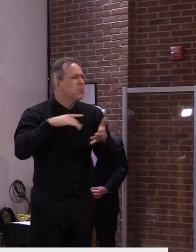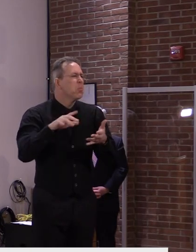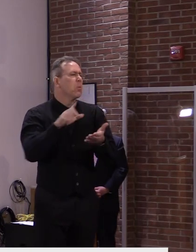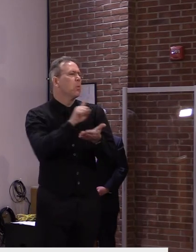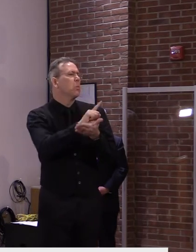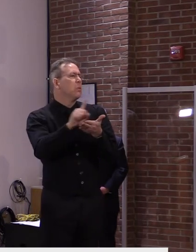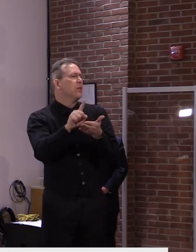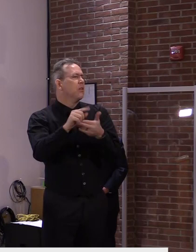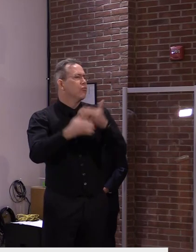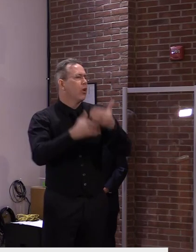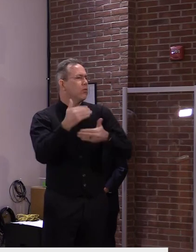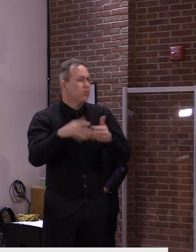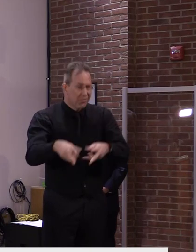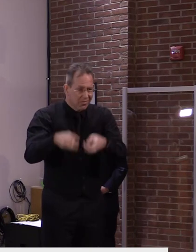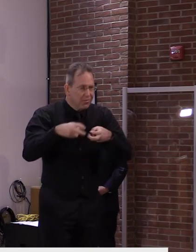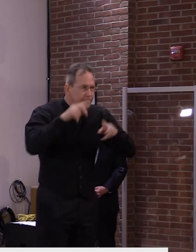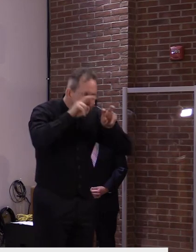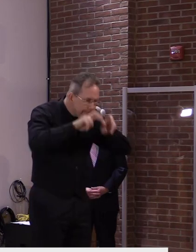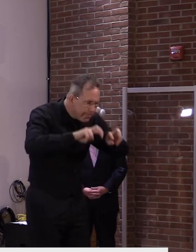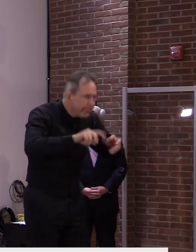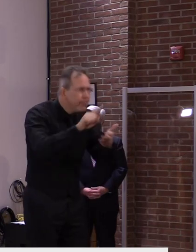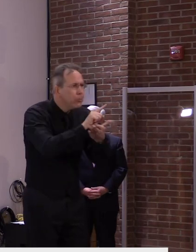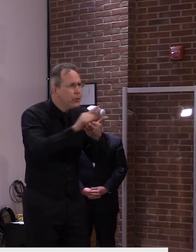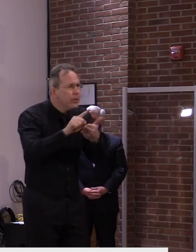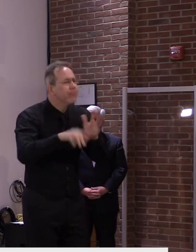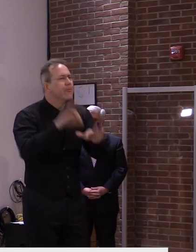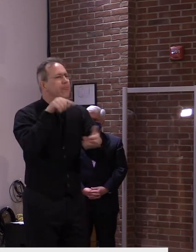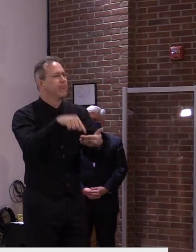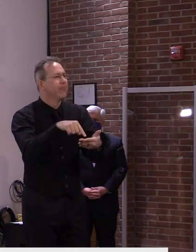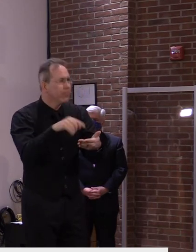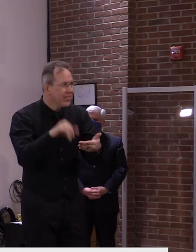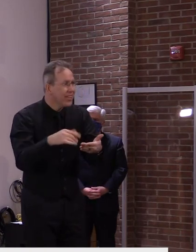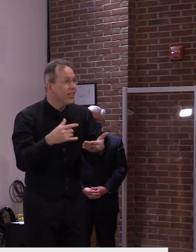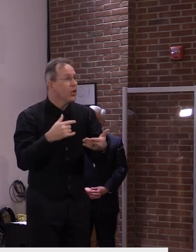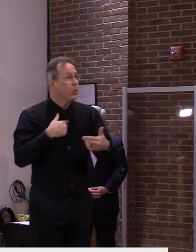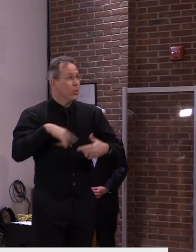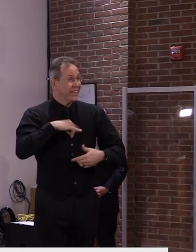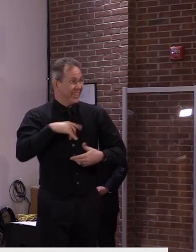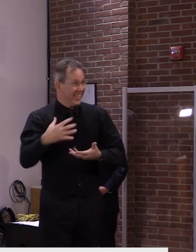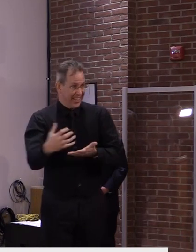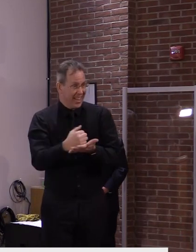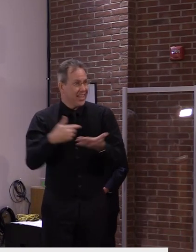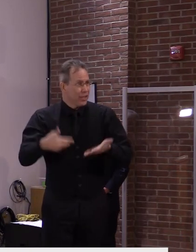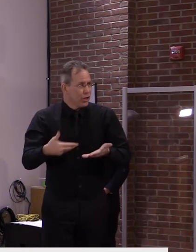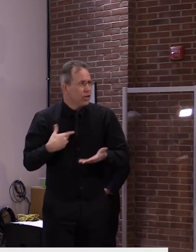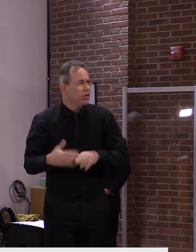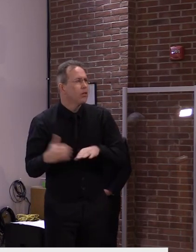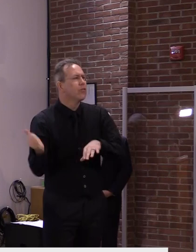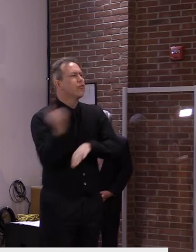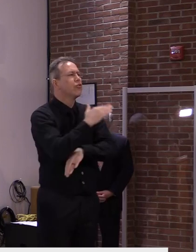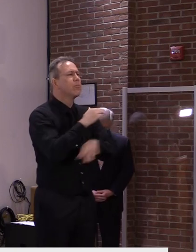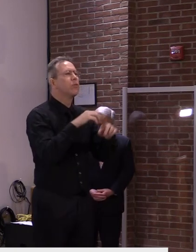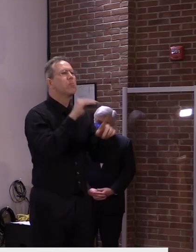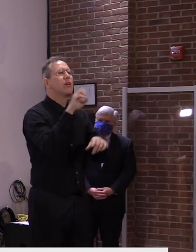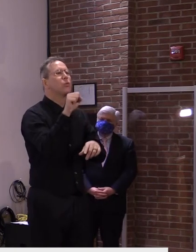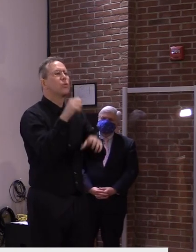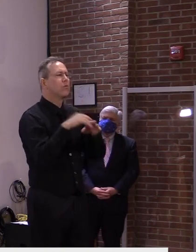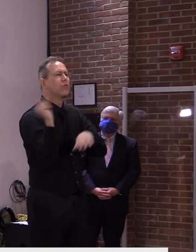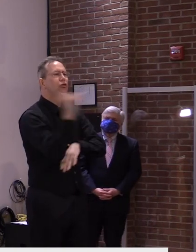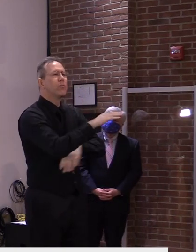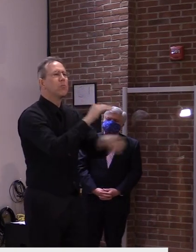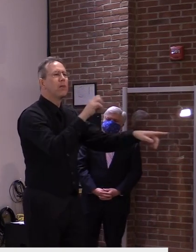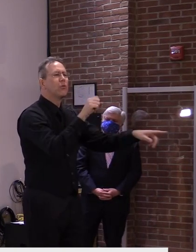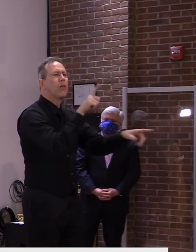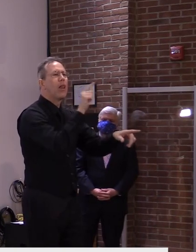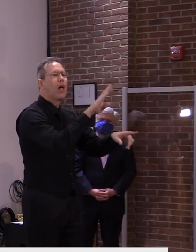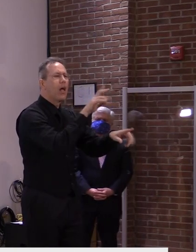now that's being done in the state of Massachusetts. In concert with their public health lab, but we're rapidly working